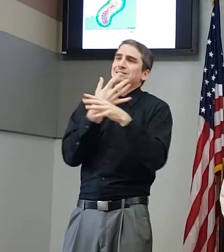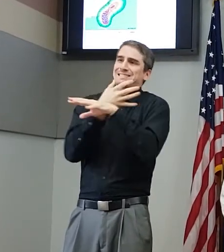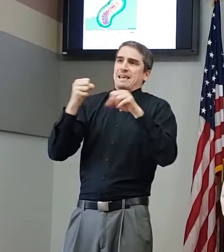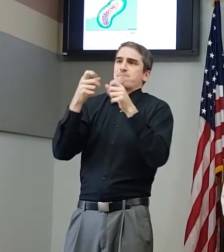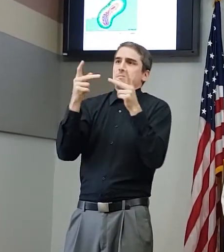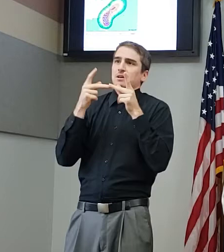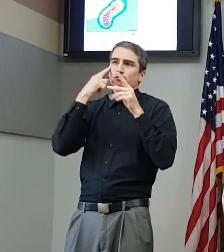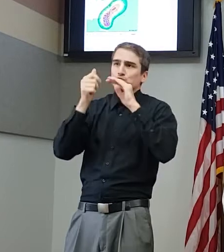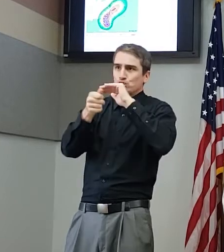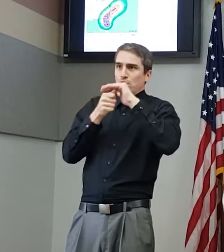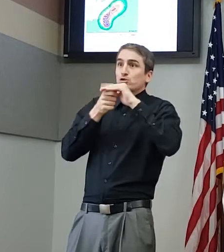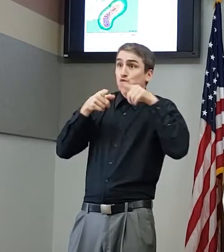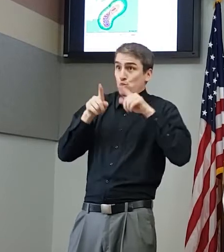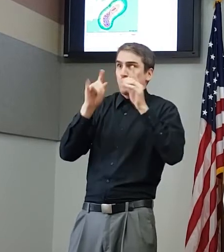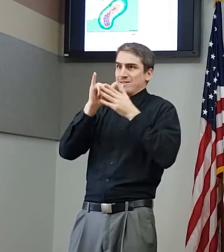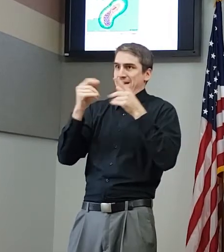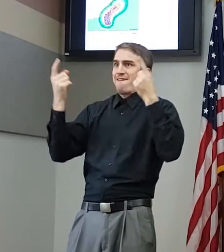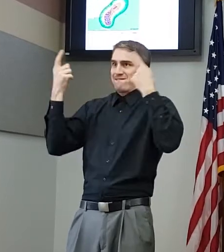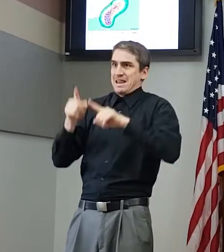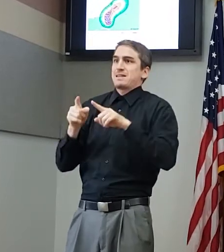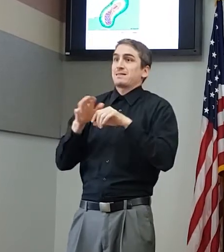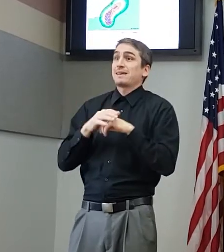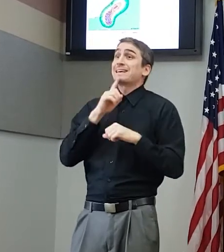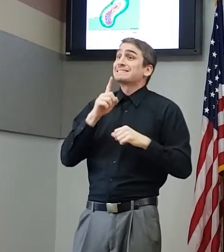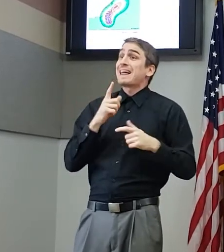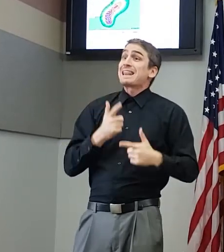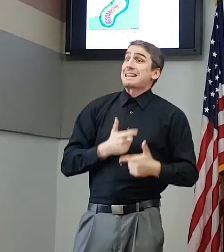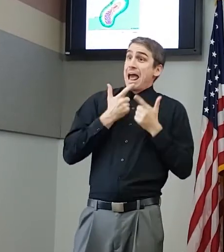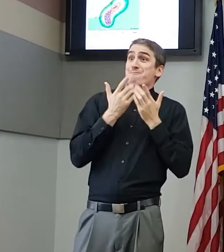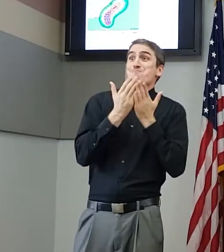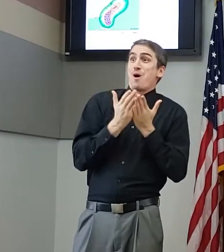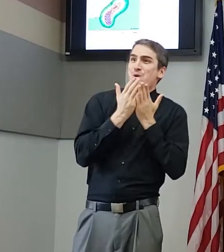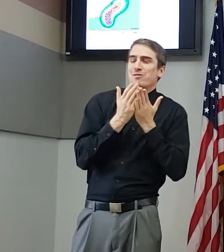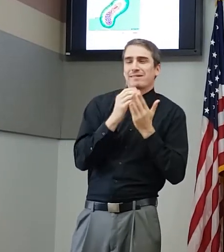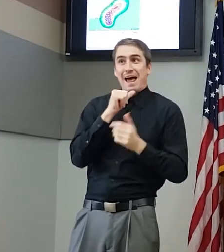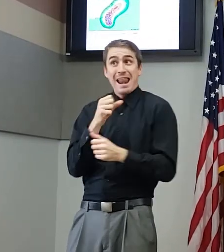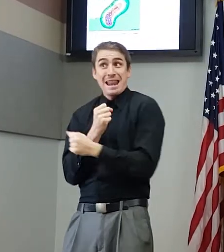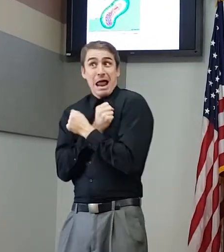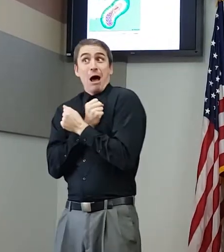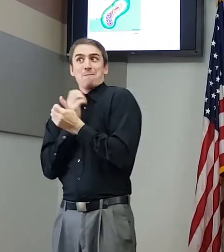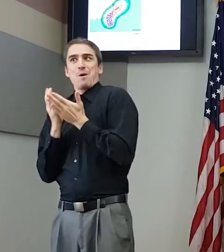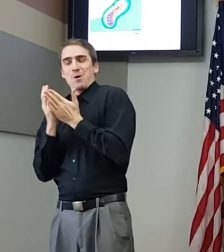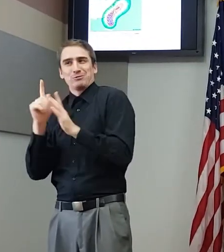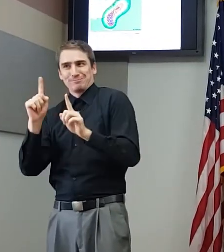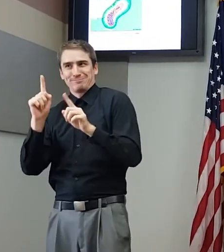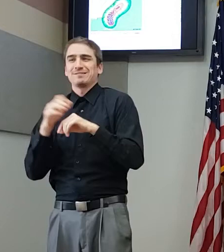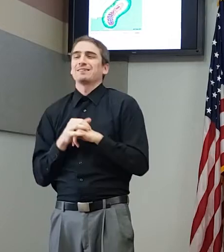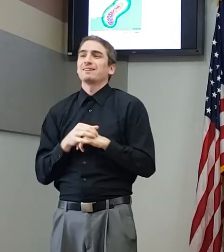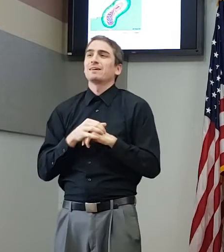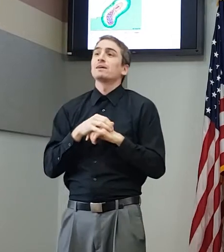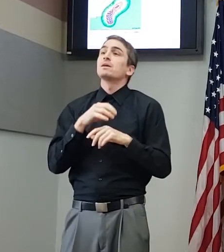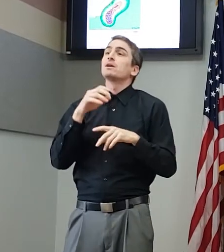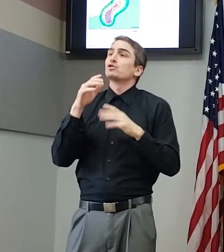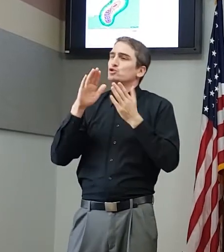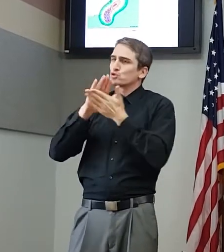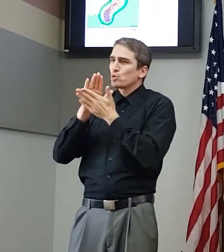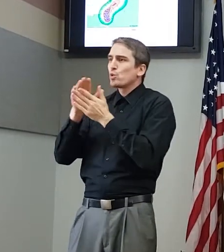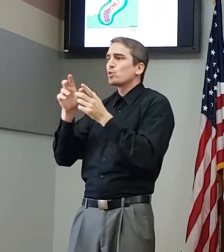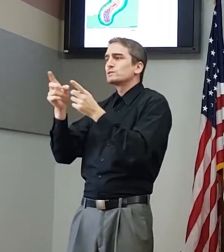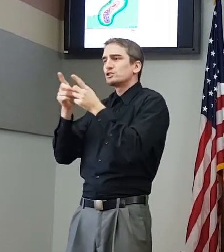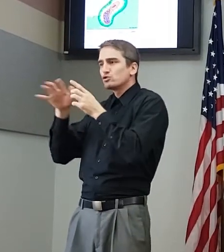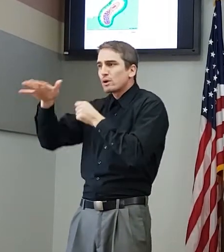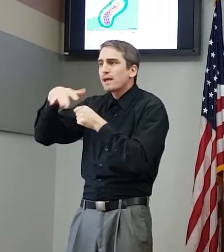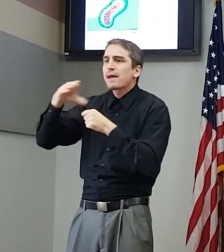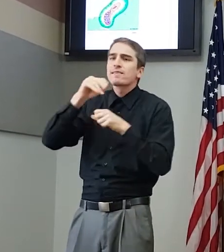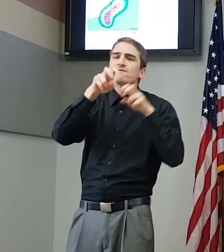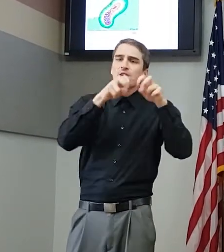We always say it's a lifeboat, not the love boat, but our school district folks and the folks out at the fairgrounds are going to do their best to take